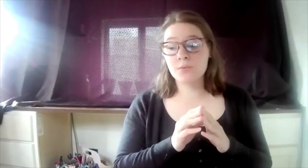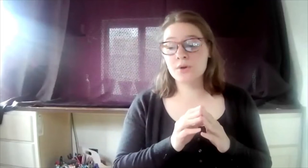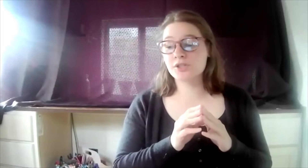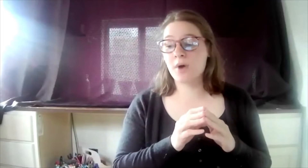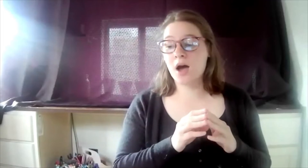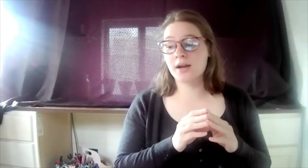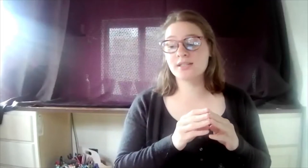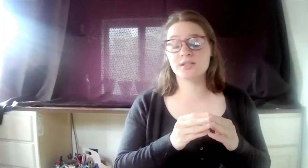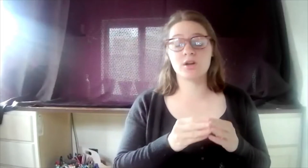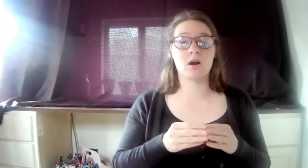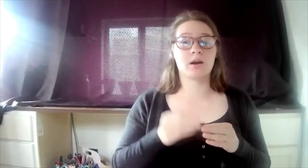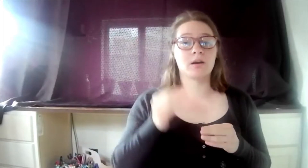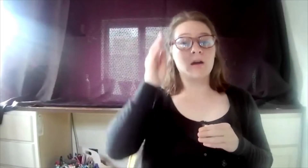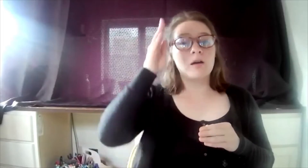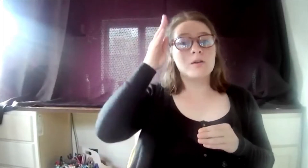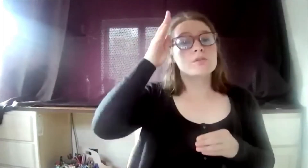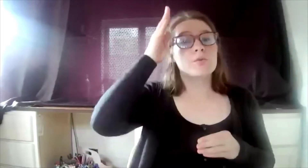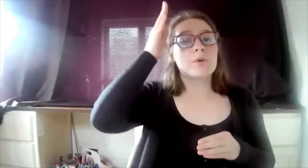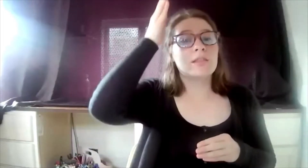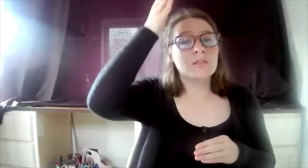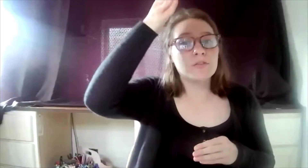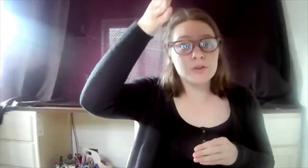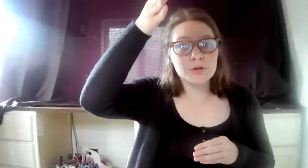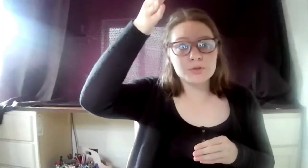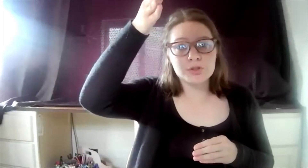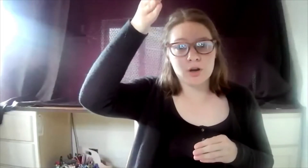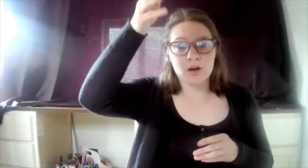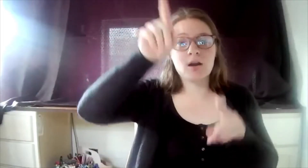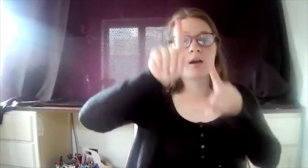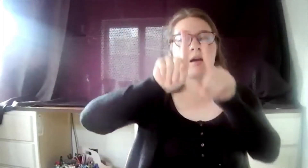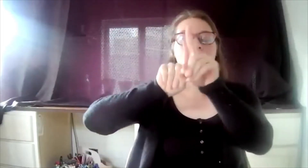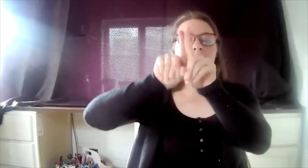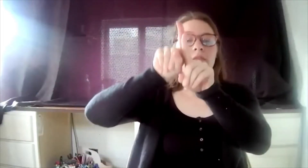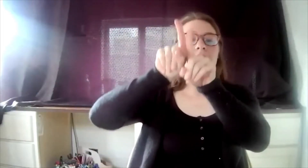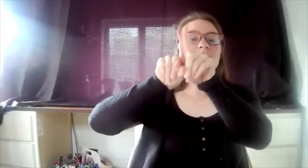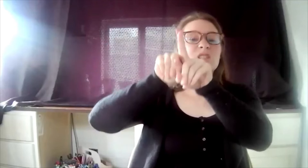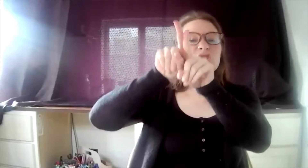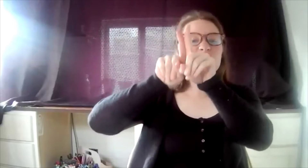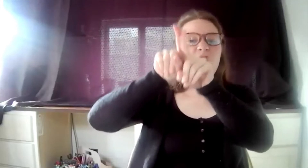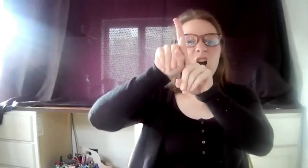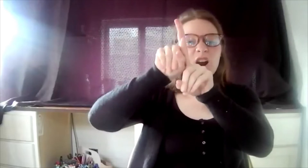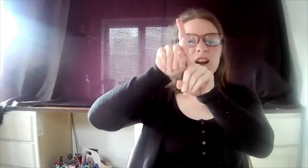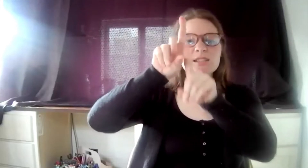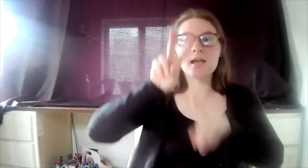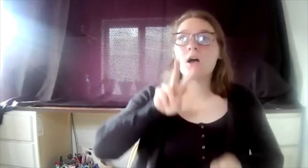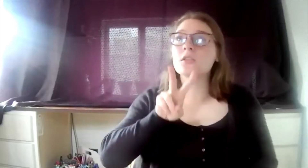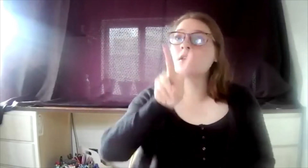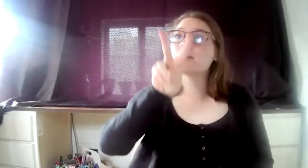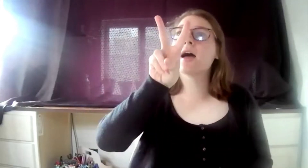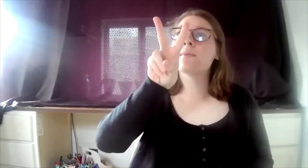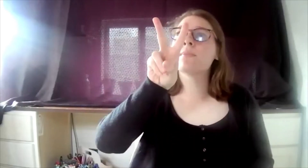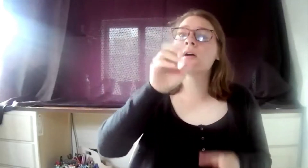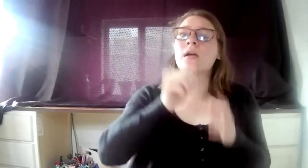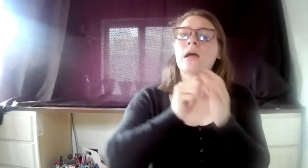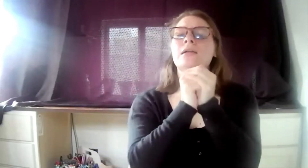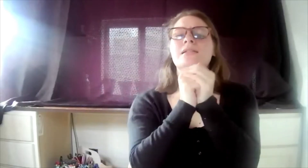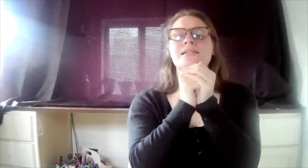wish upon a star. So in the future, the stars, I'll look up,